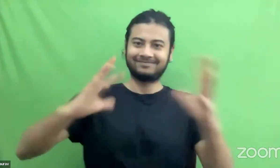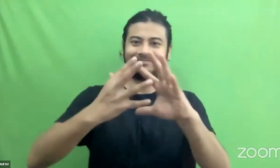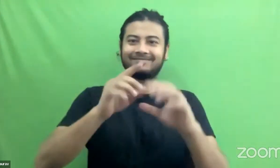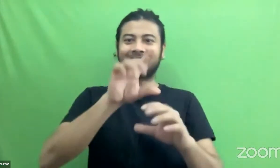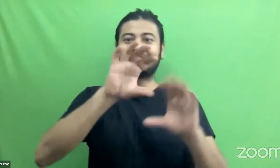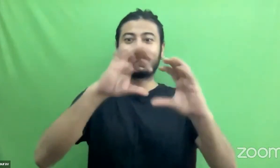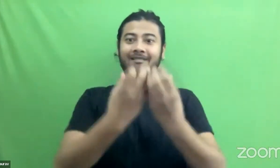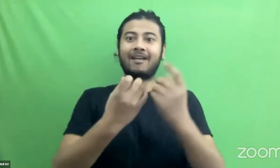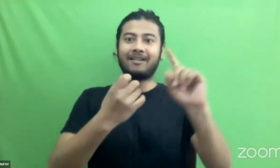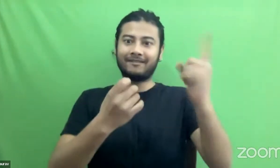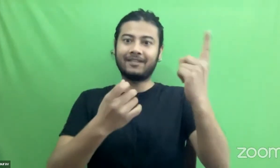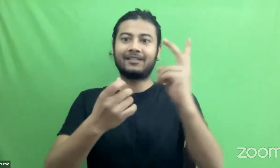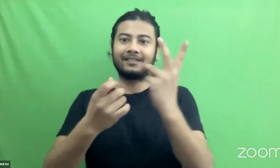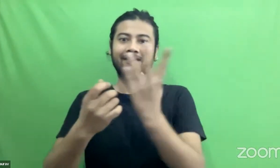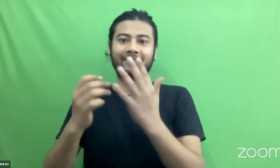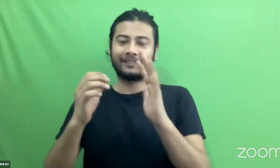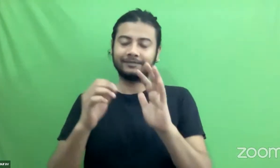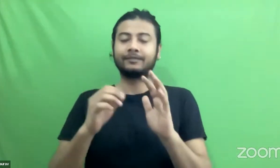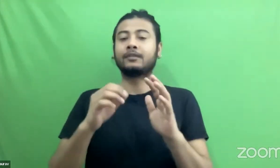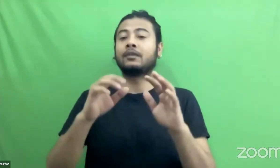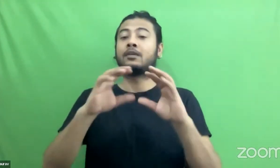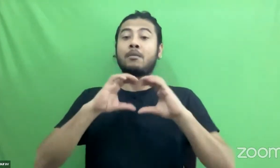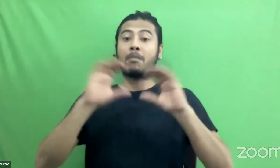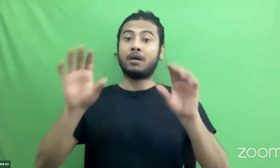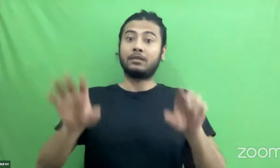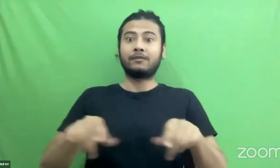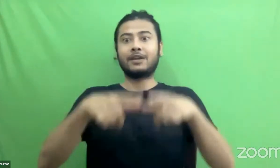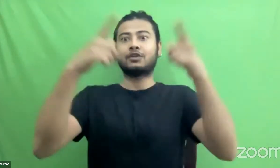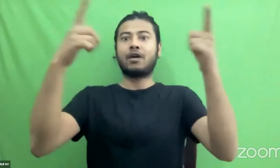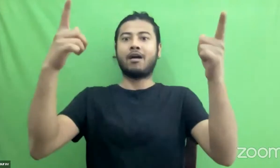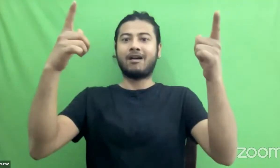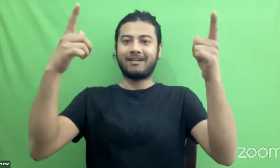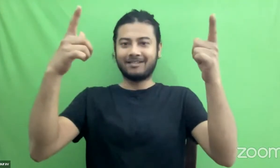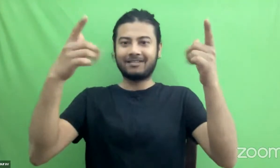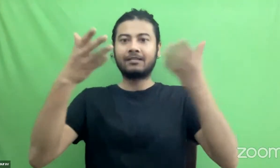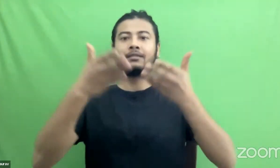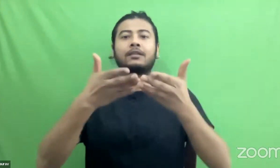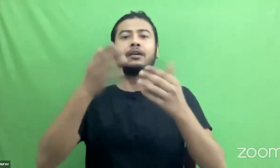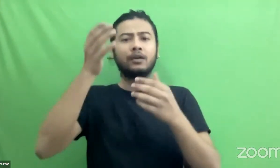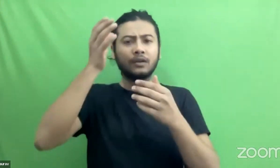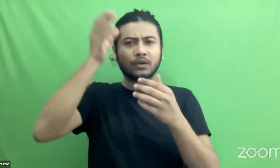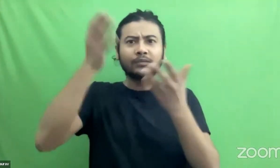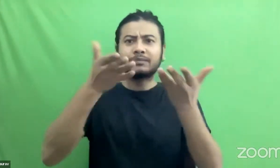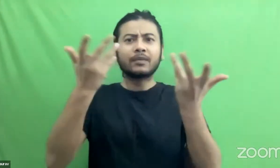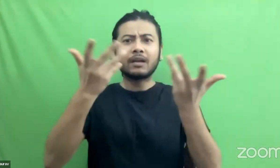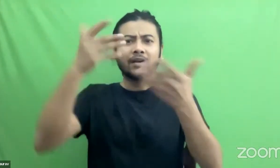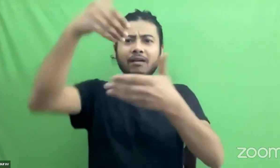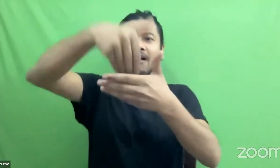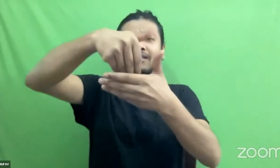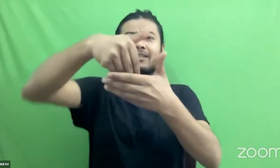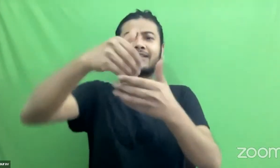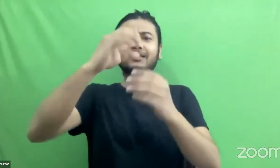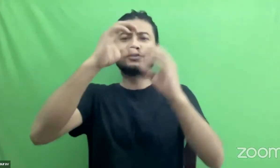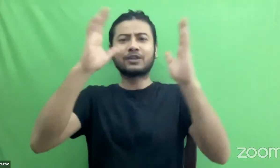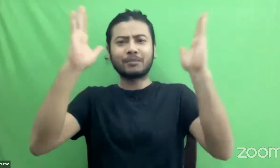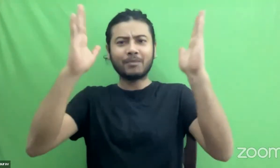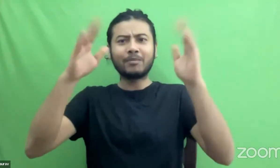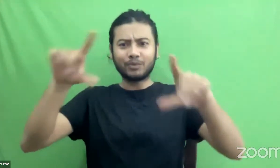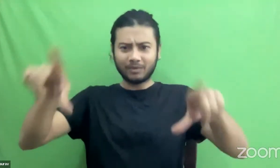the stems or the leaves or the flowers. And Chaitanya Mahaprabhu wants that all of us should chant and all of us should